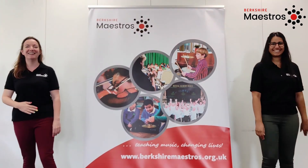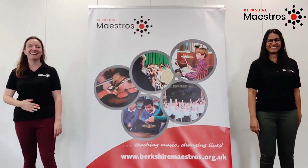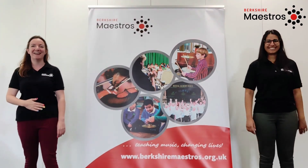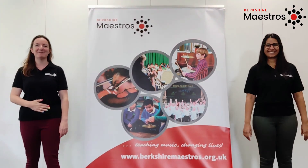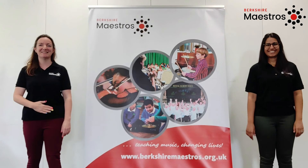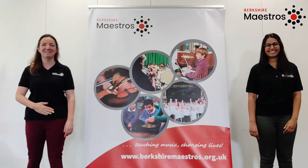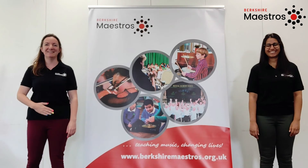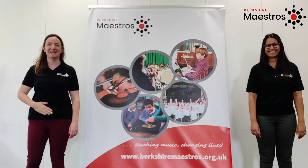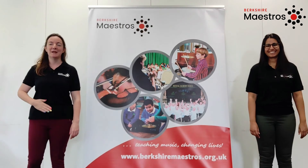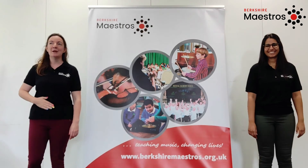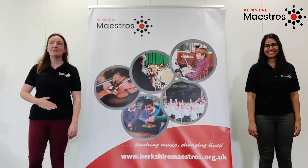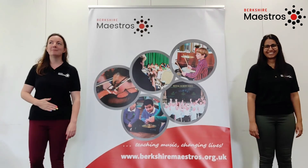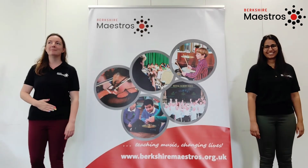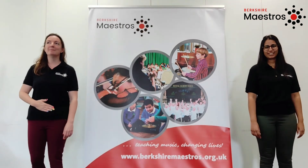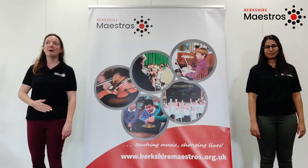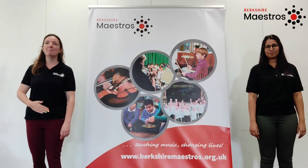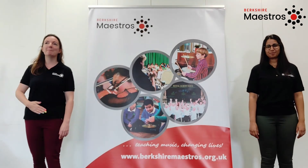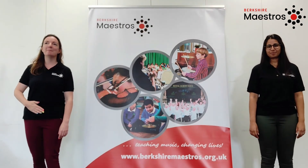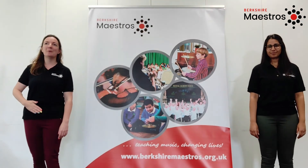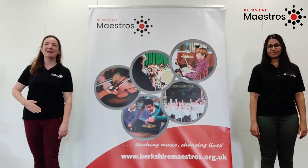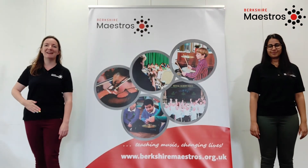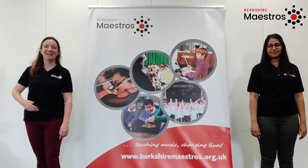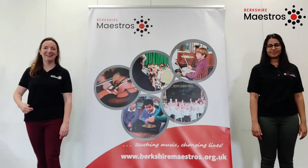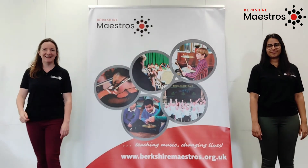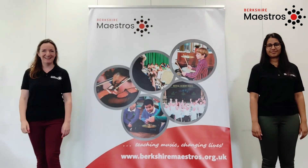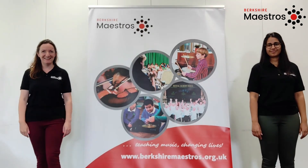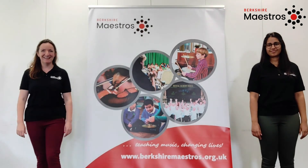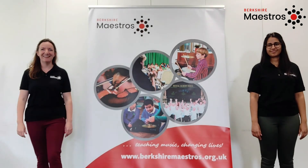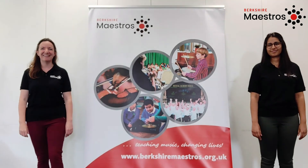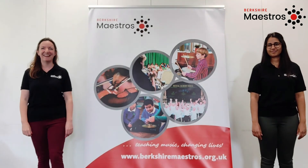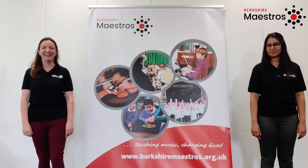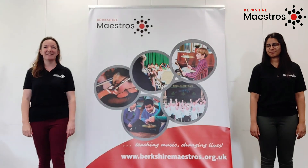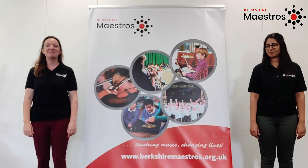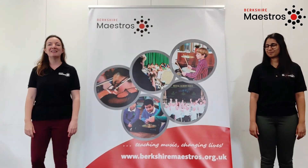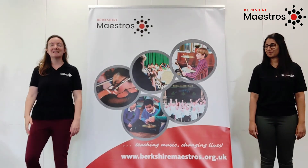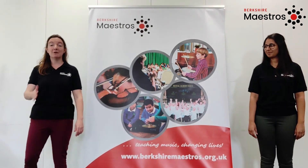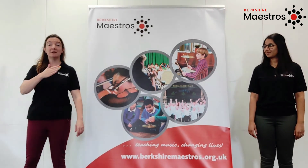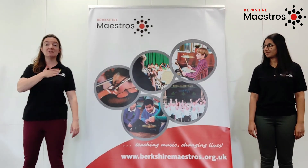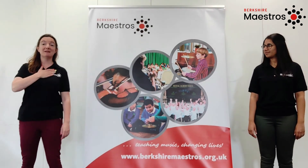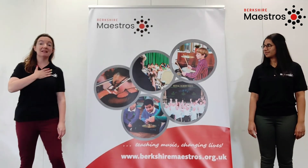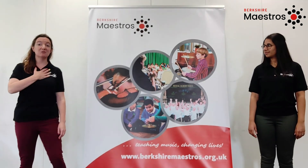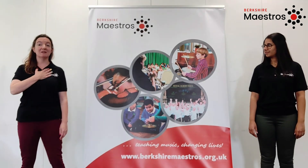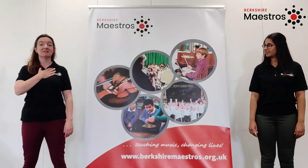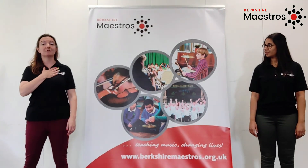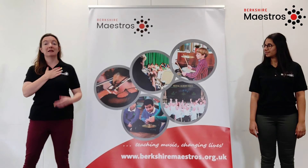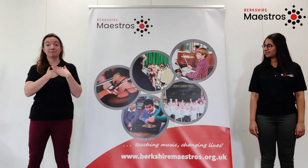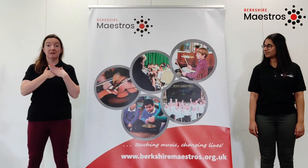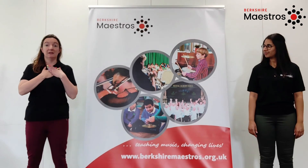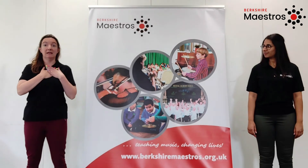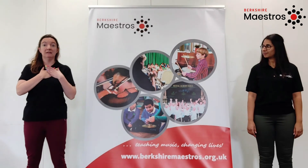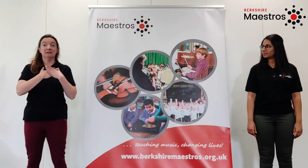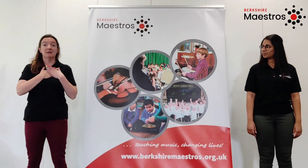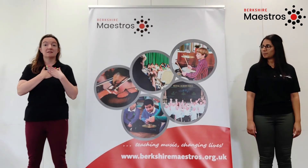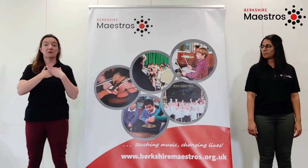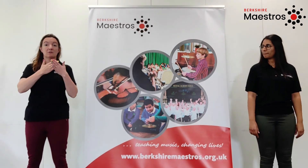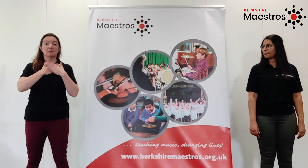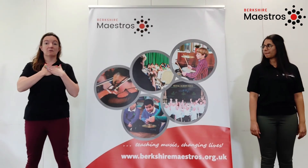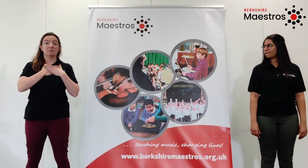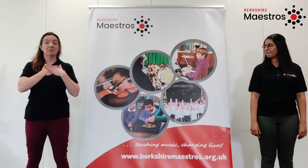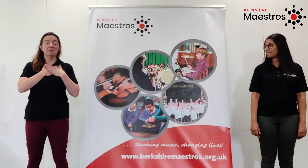earlier. Absolutely. Mumma way. Okay. So I'm going to make that twice as long now. Okay, so my